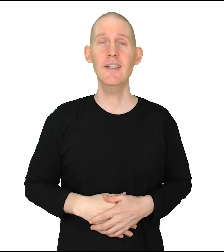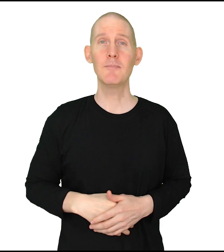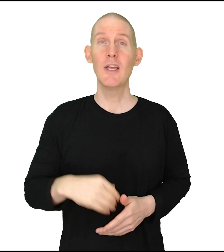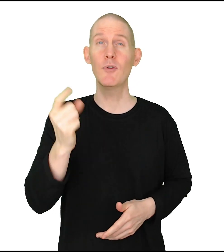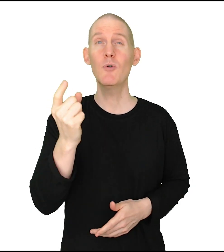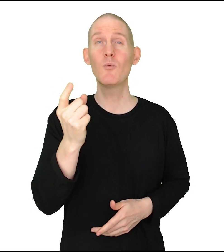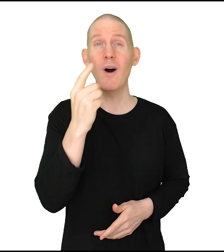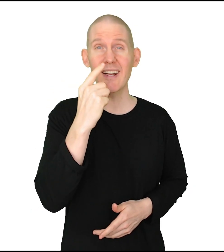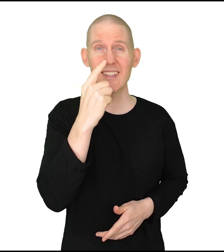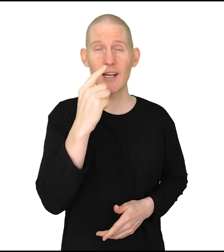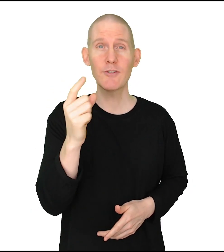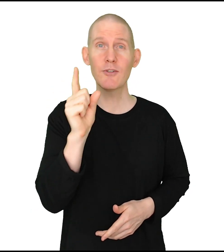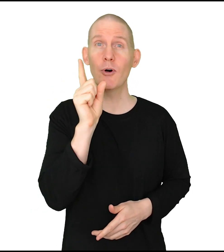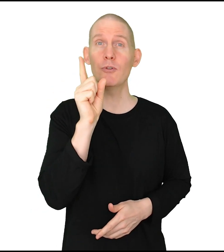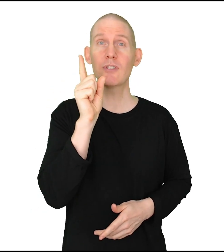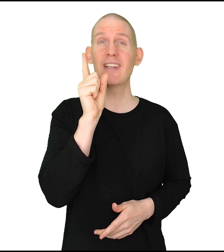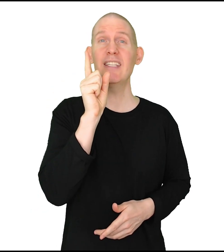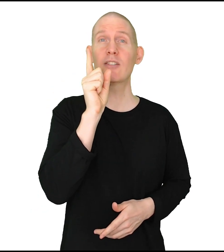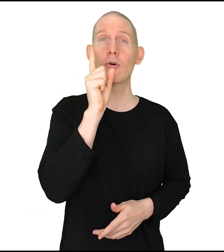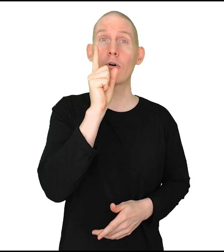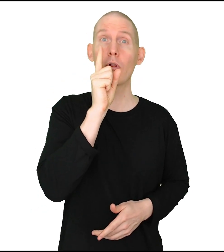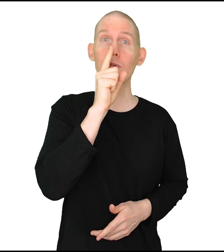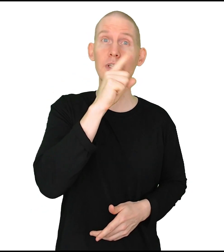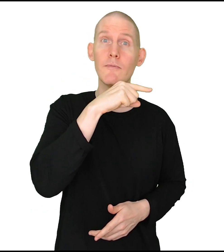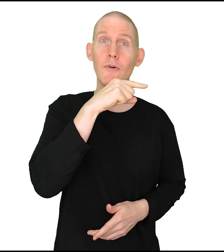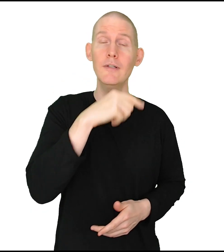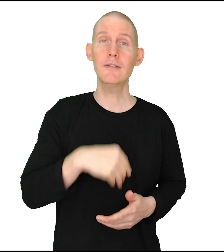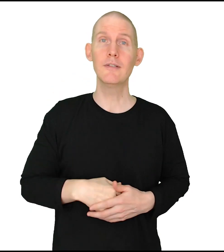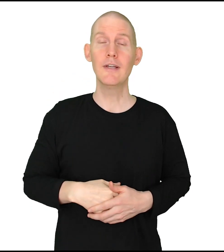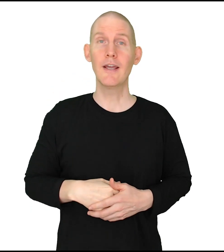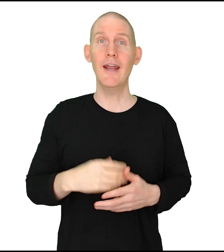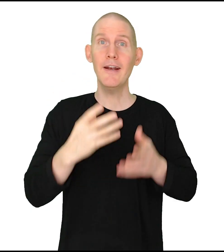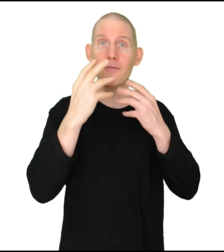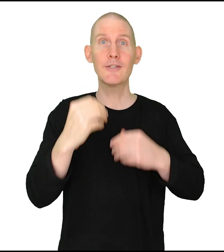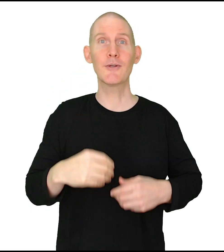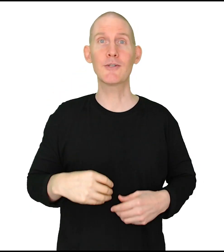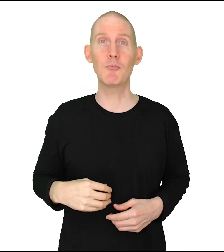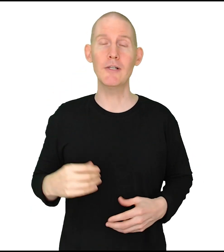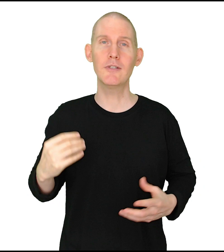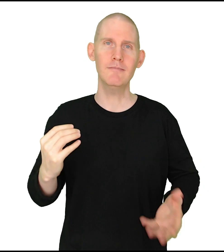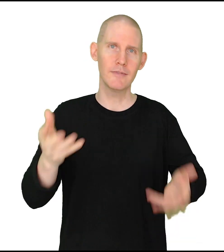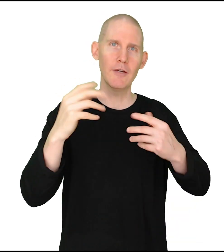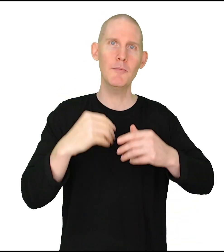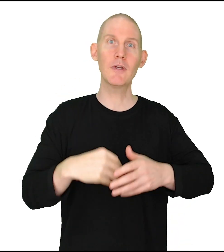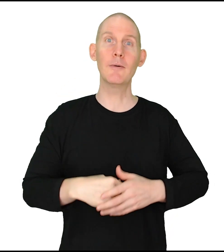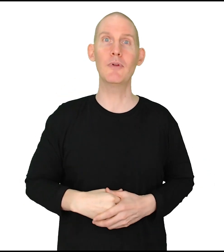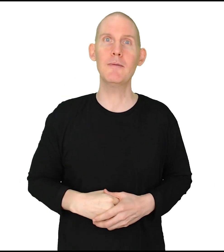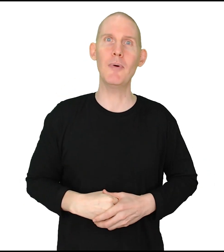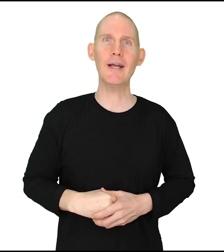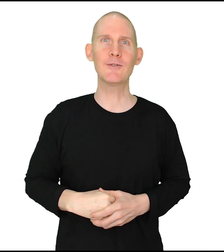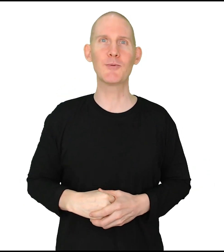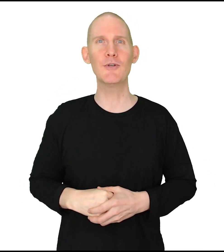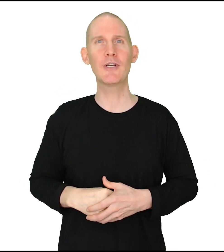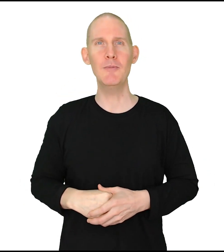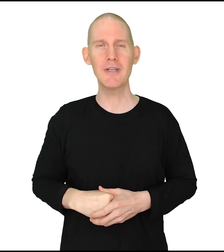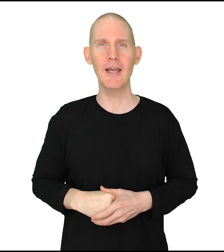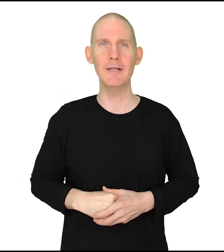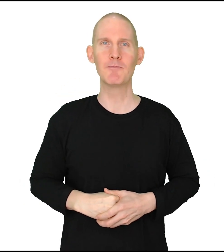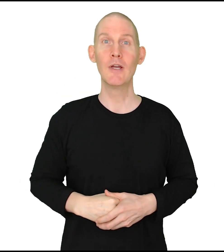If you don't want to touch your nose, at least go close in front and add a facial expression. Give them the complete package when you're communicating. So